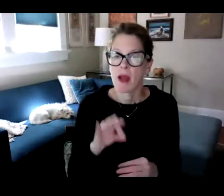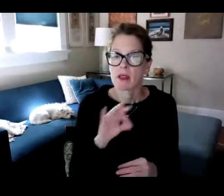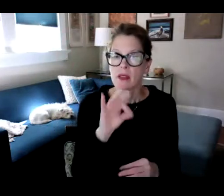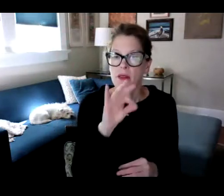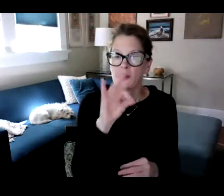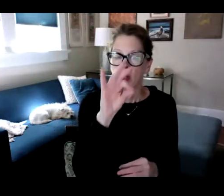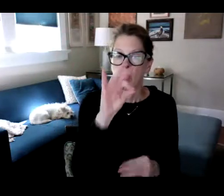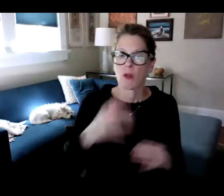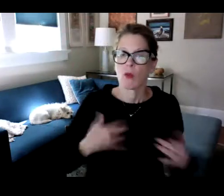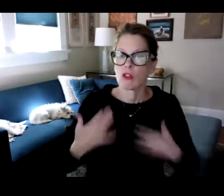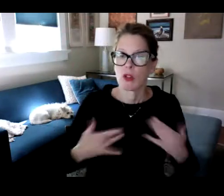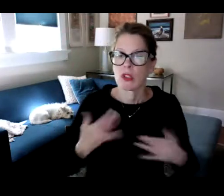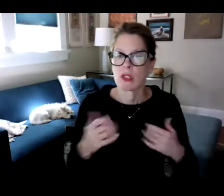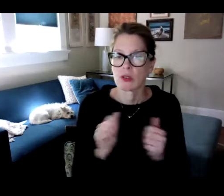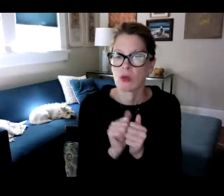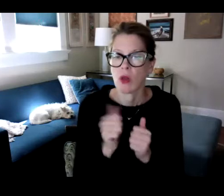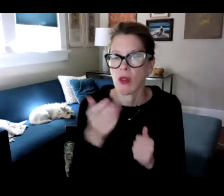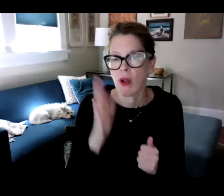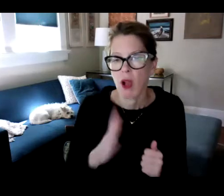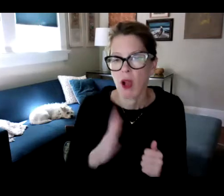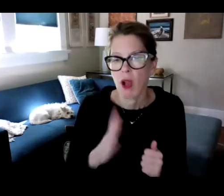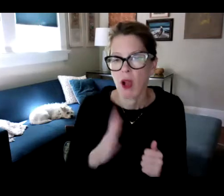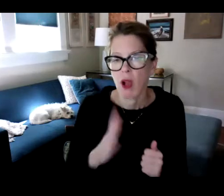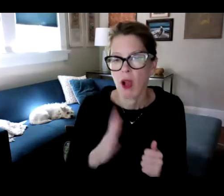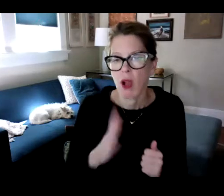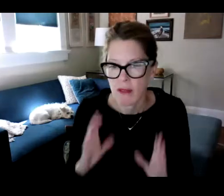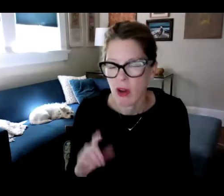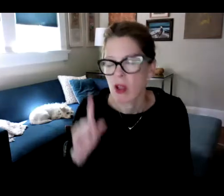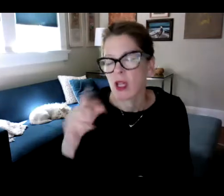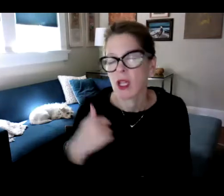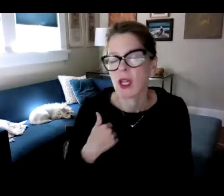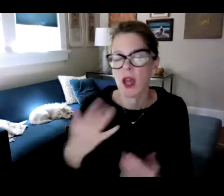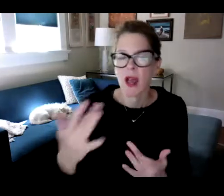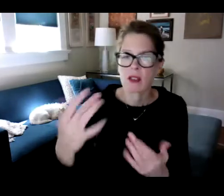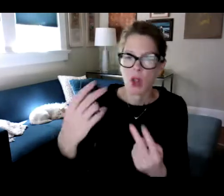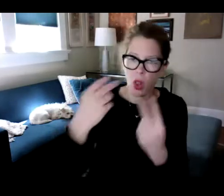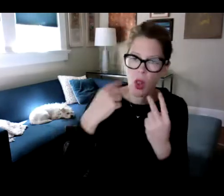Savior, for he has looked with favor on his lowly